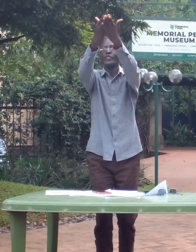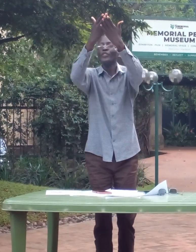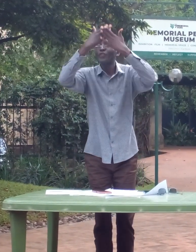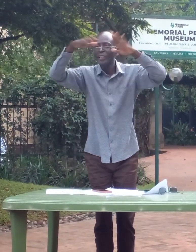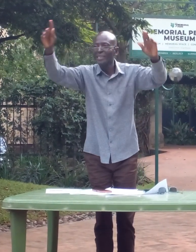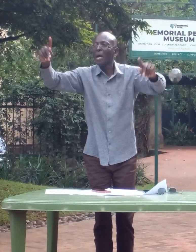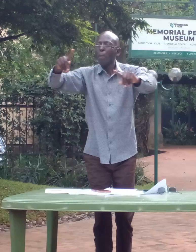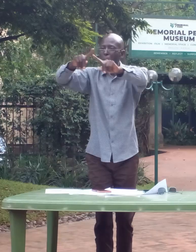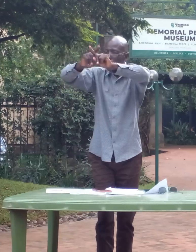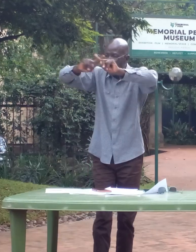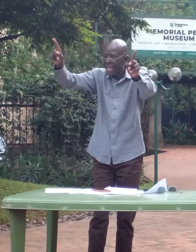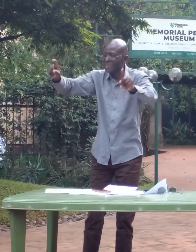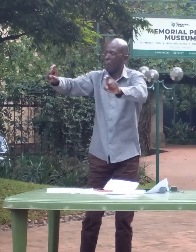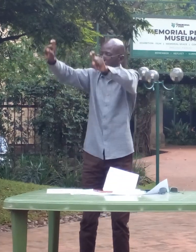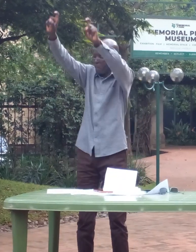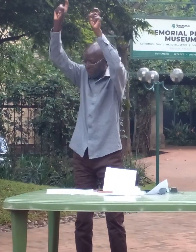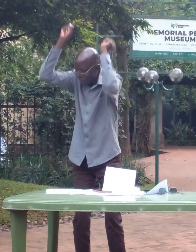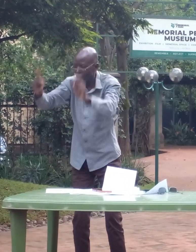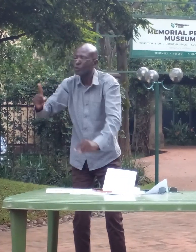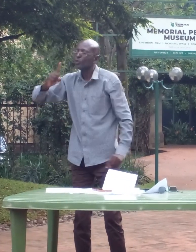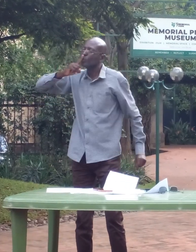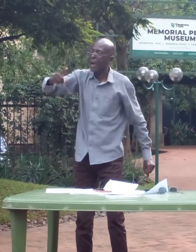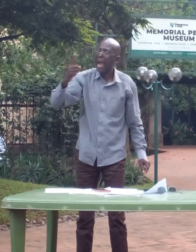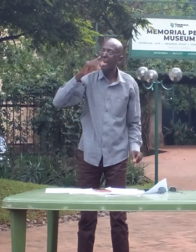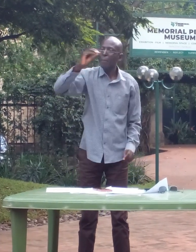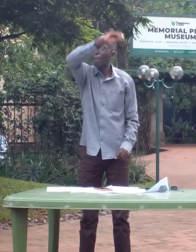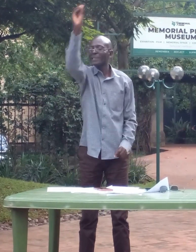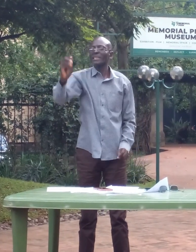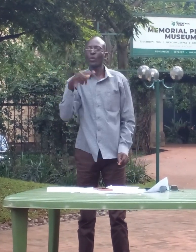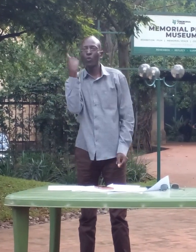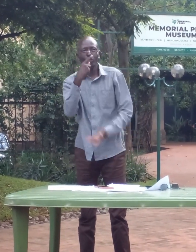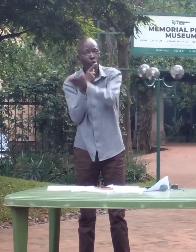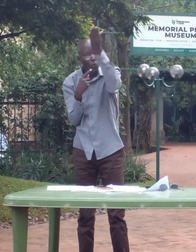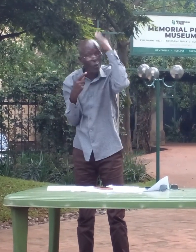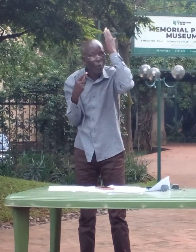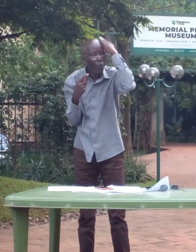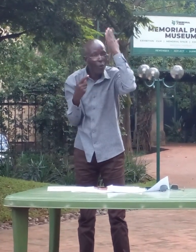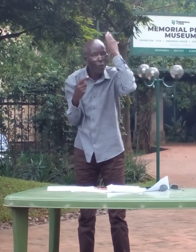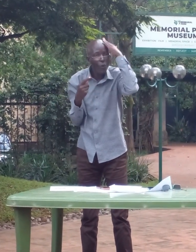so we've looking for those positions, but we must make sure 100%.